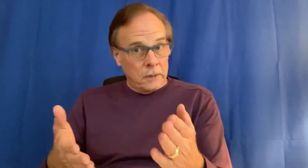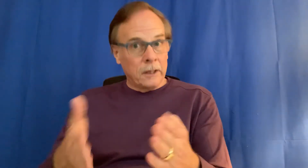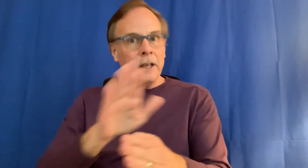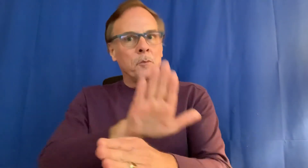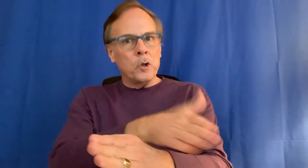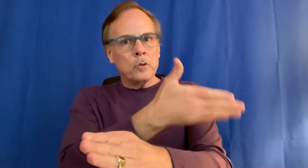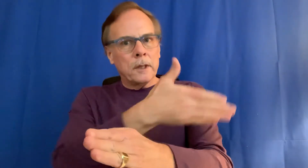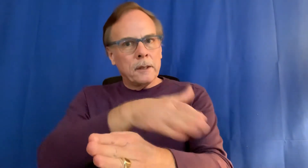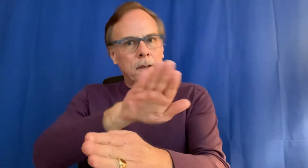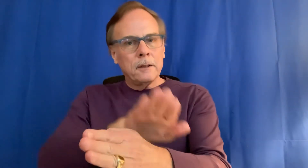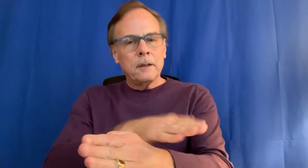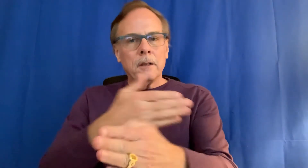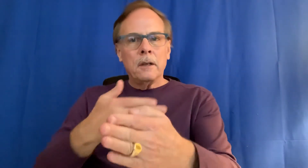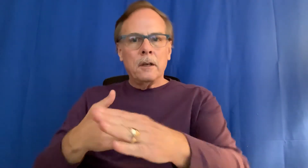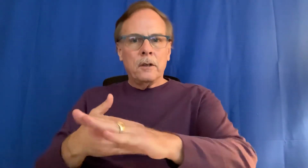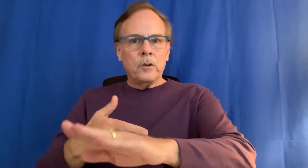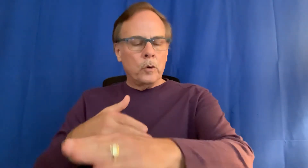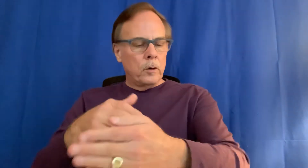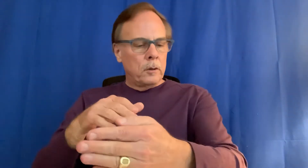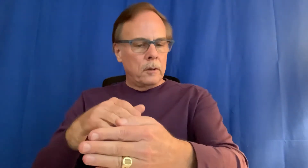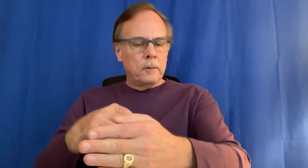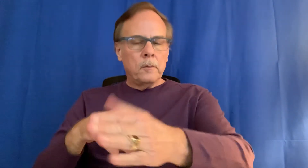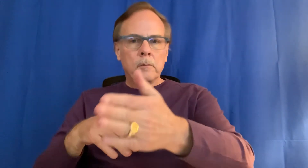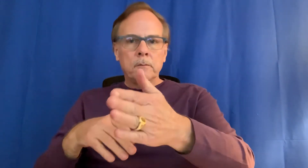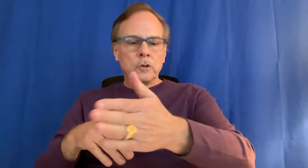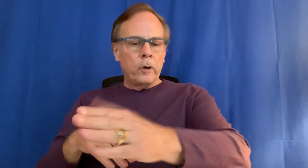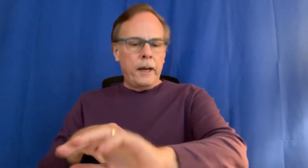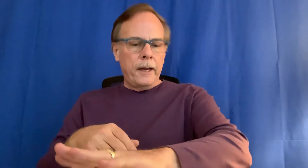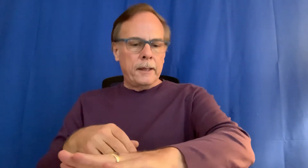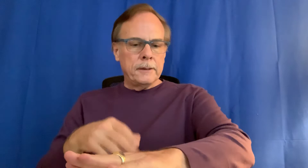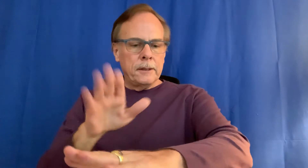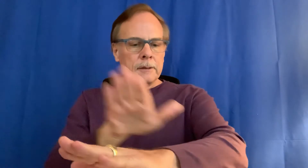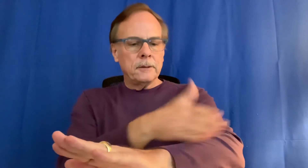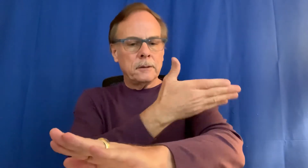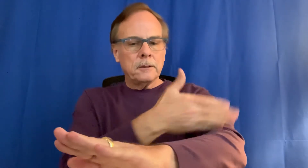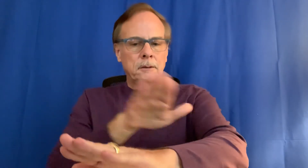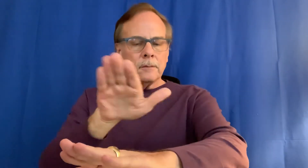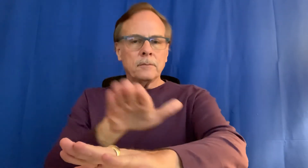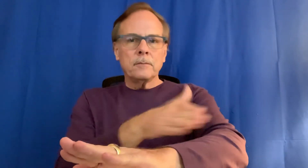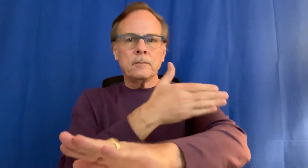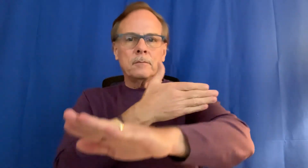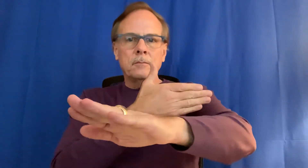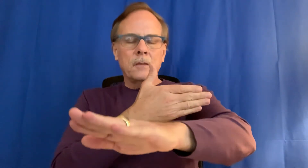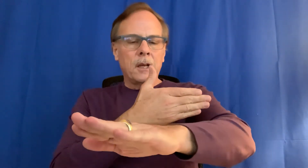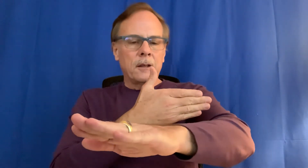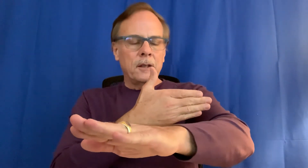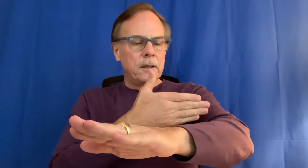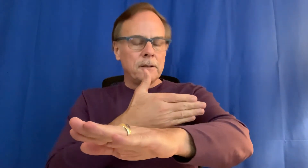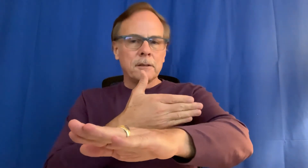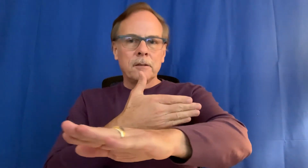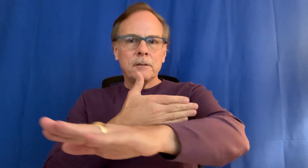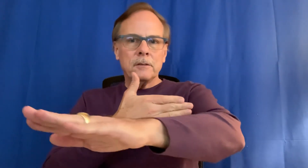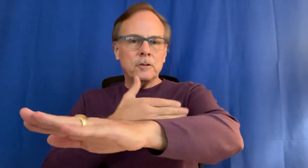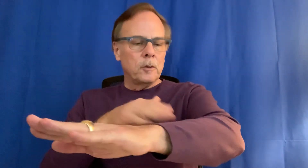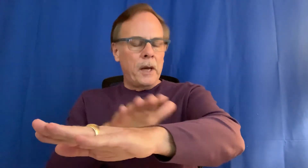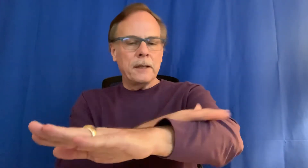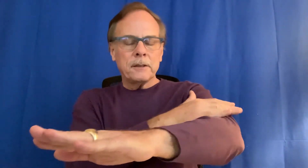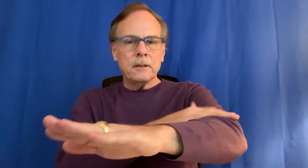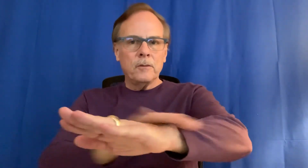Again, music, your hand like this, your passive